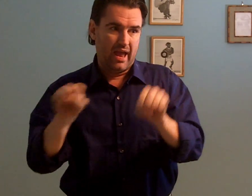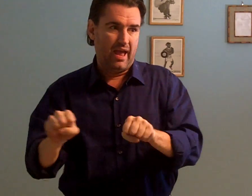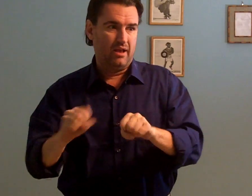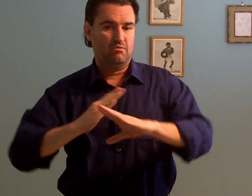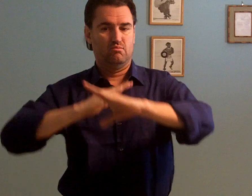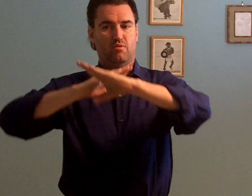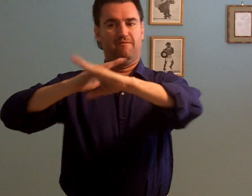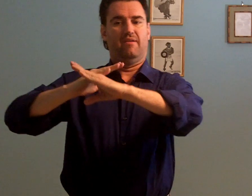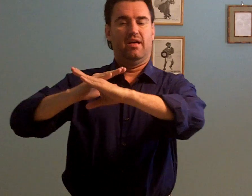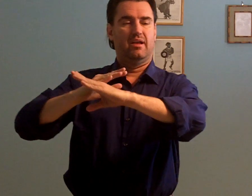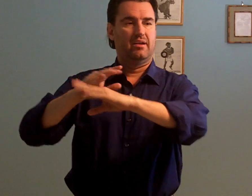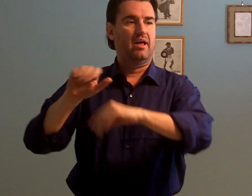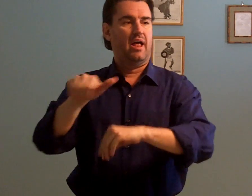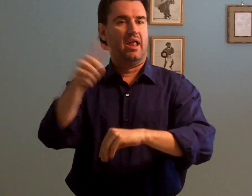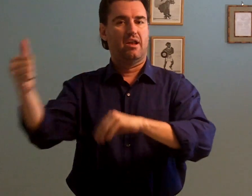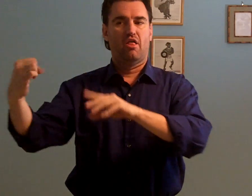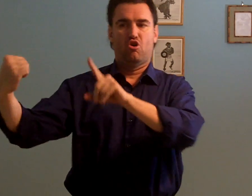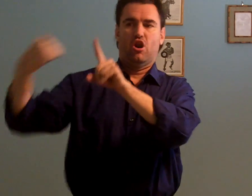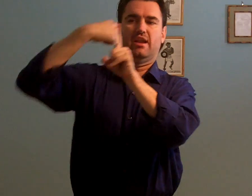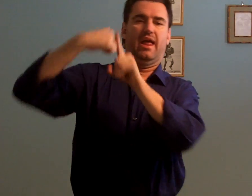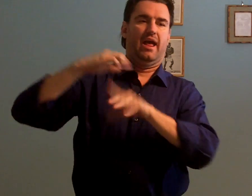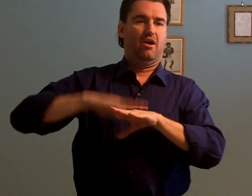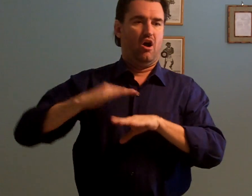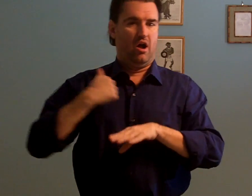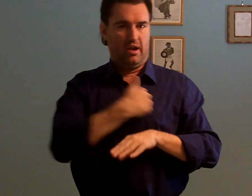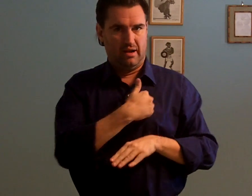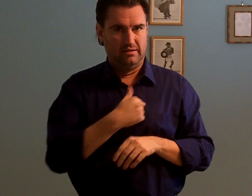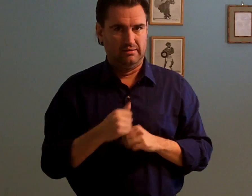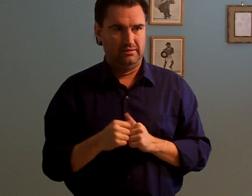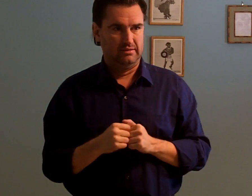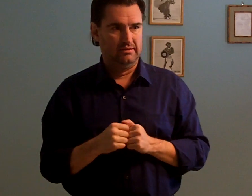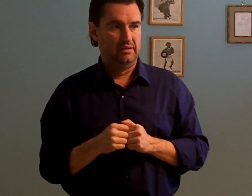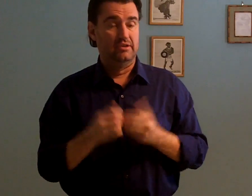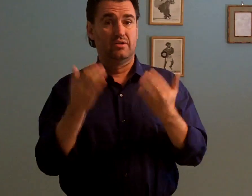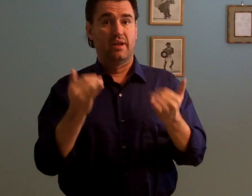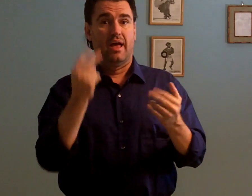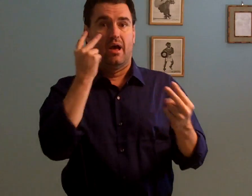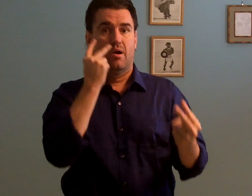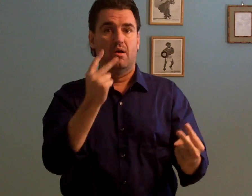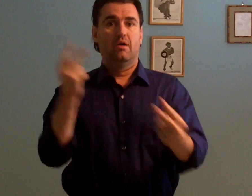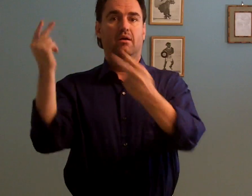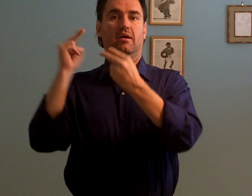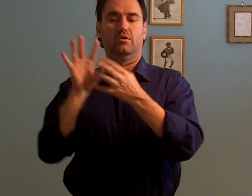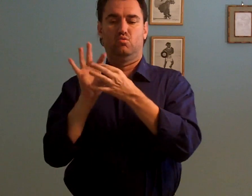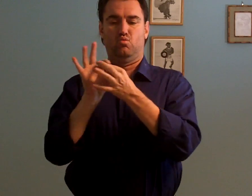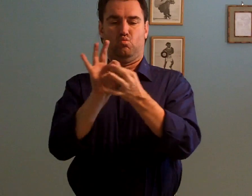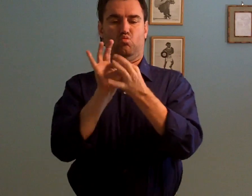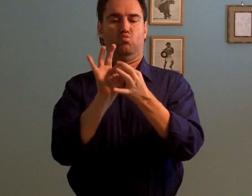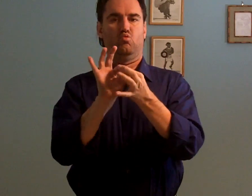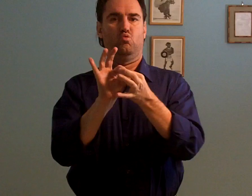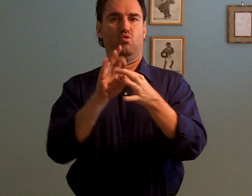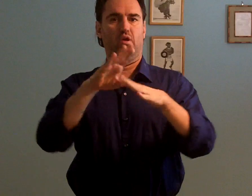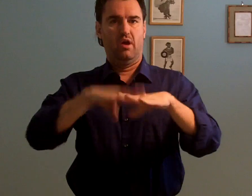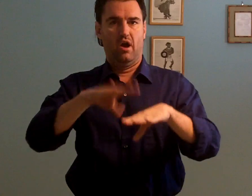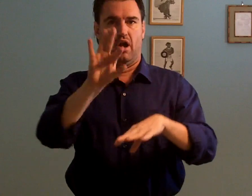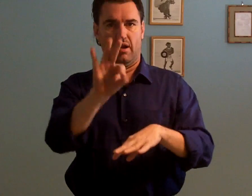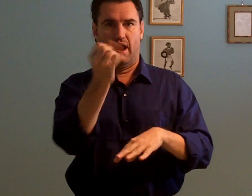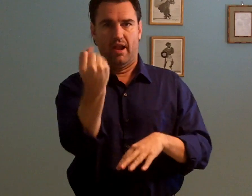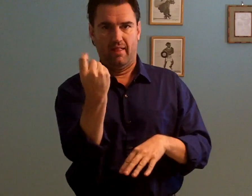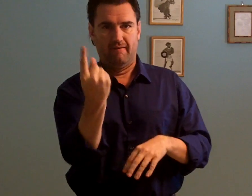tonight, let us think back to the sense of unity that prevailed on 9/11. I know that it has at